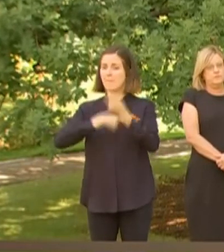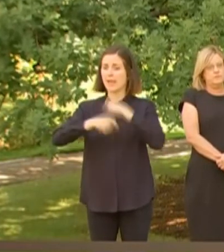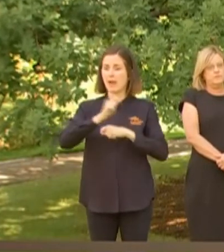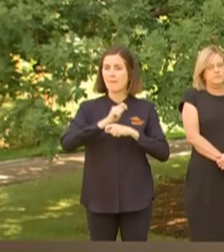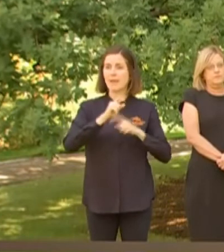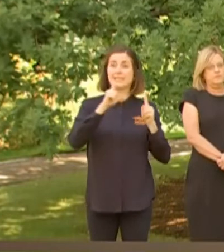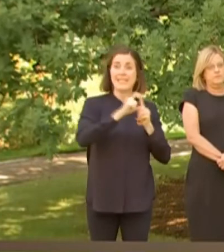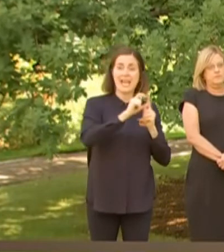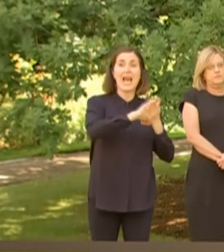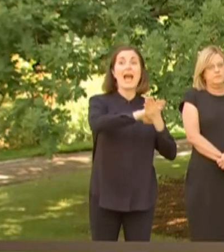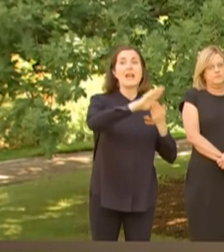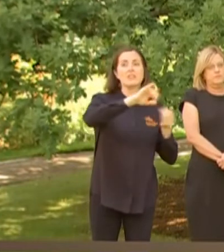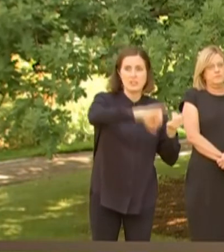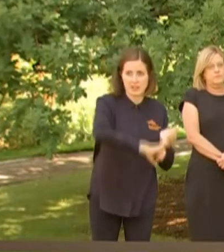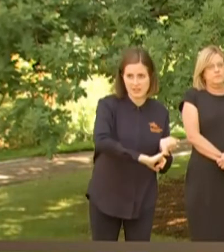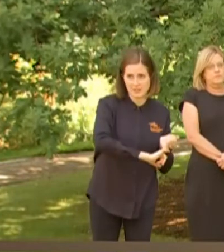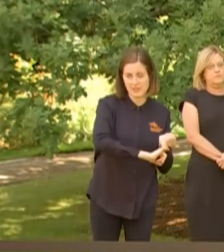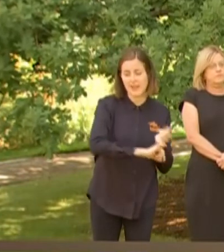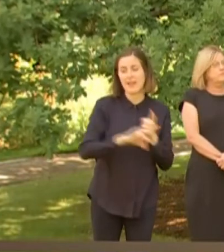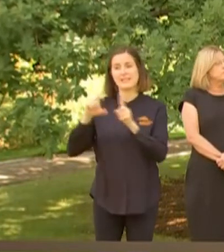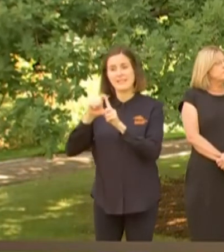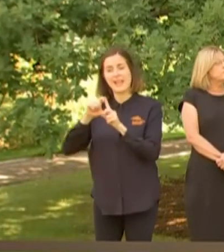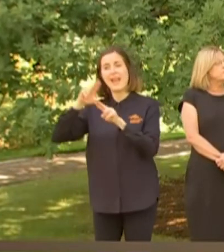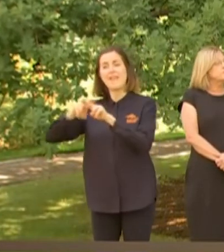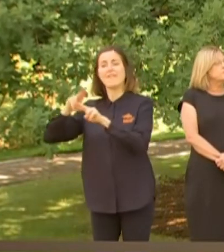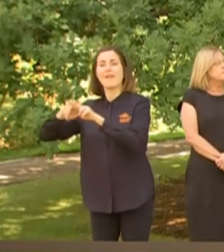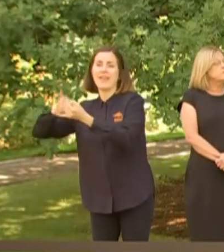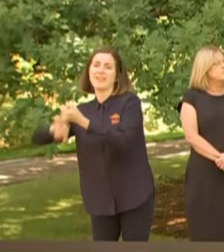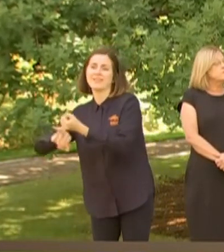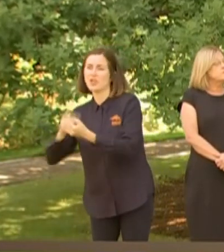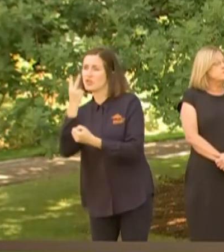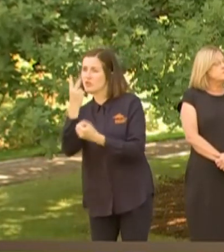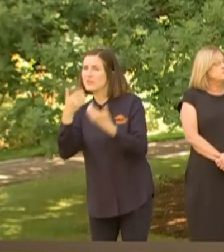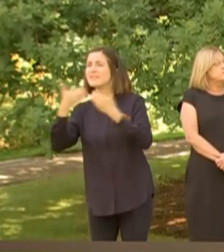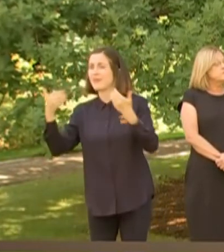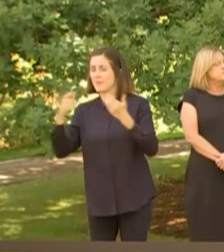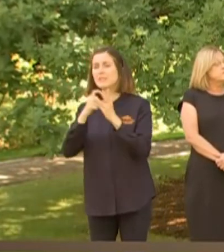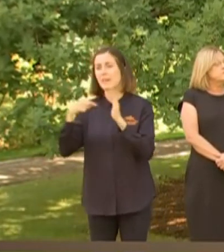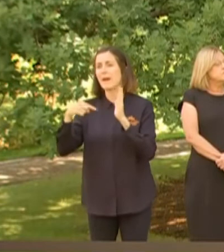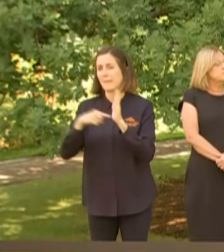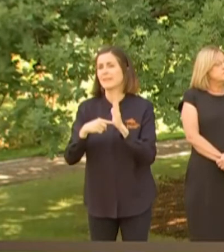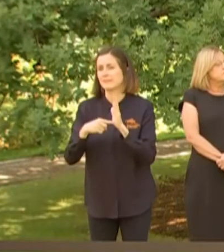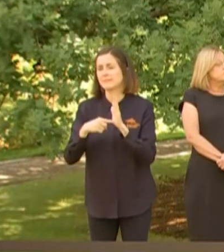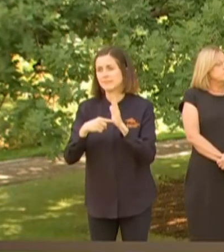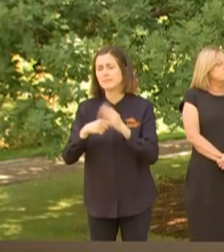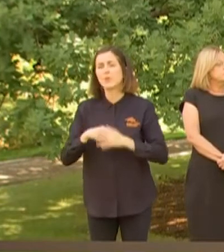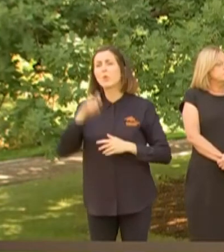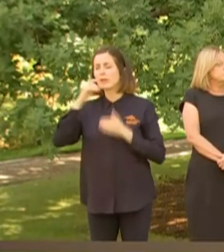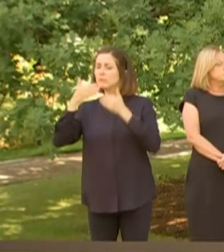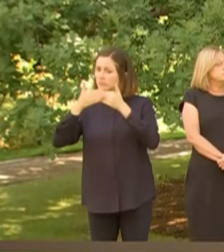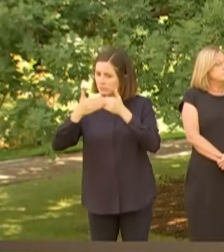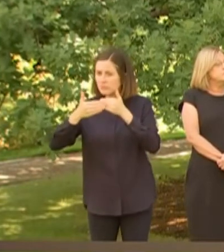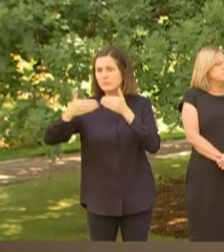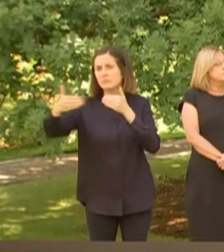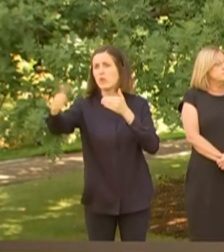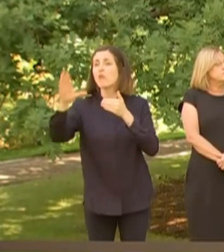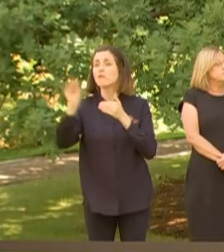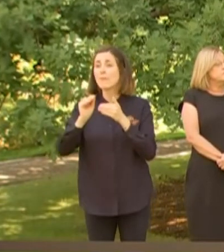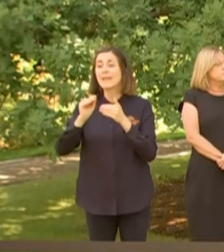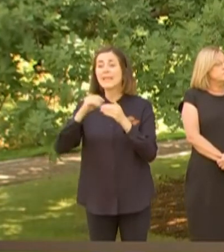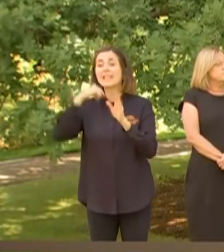fundamentally recognising that this has been a year like no other, and that the tail of this, if you like, will be long, and